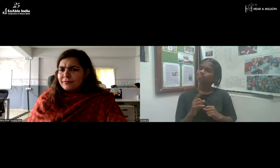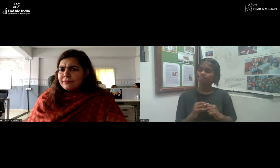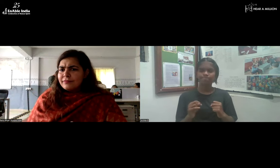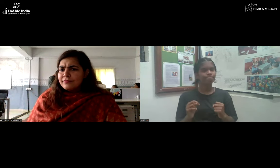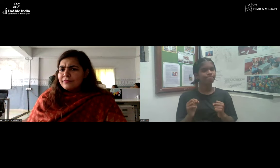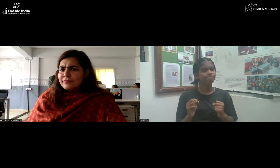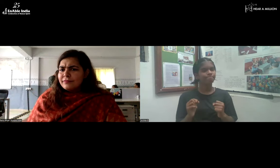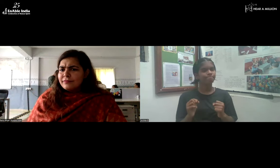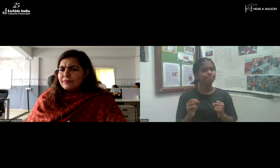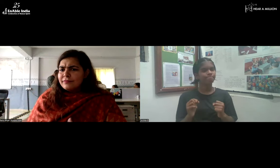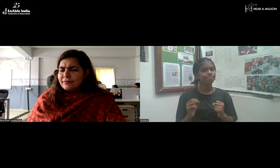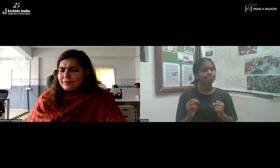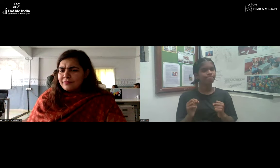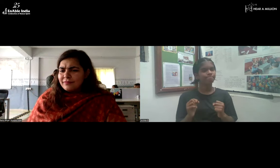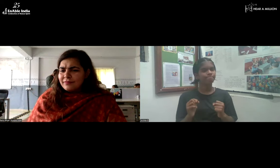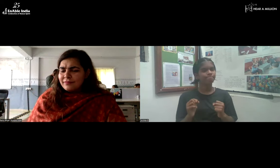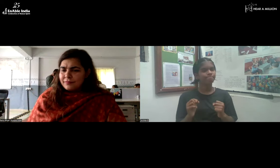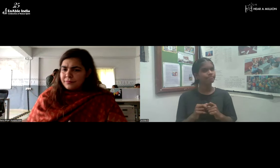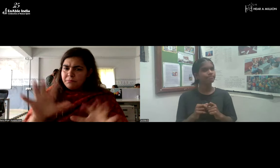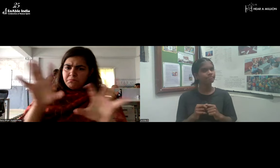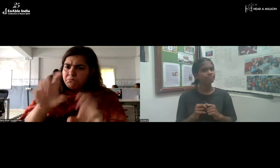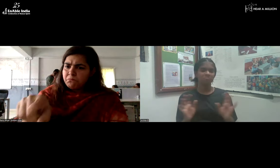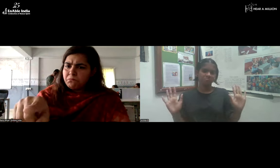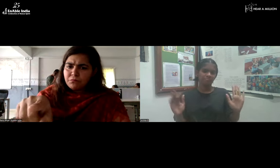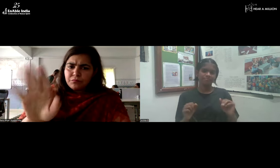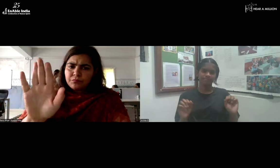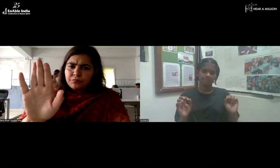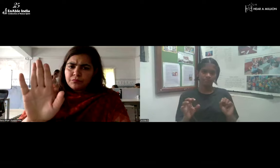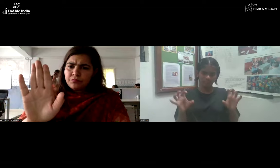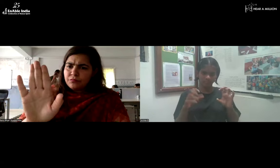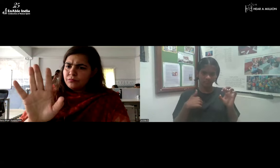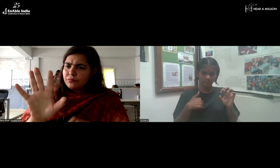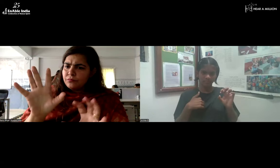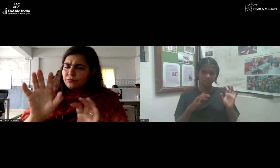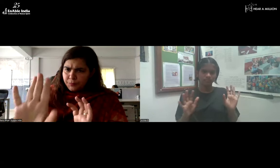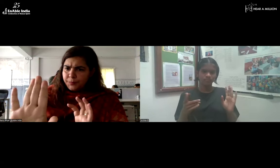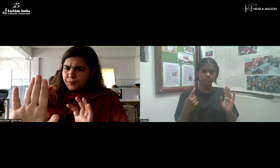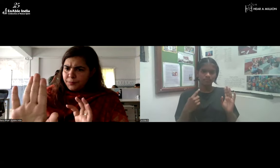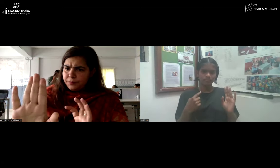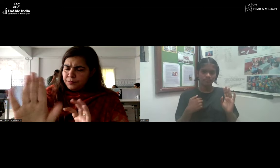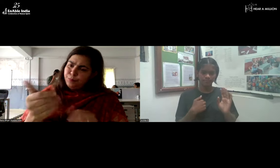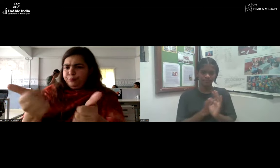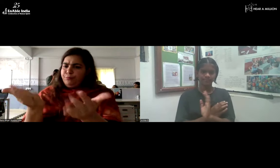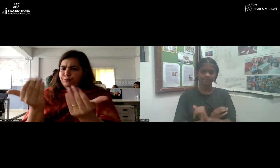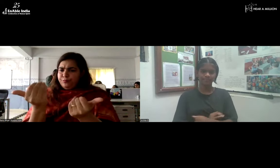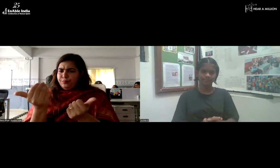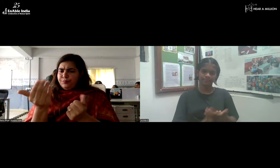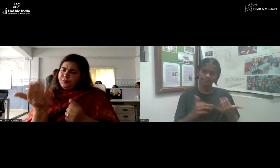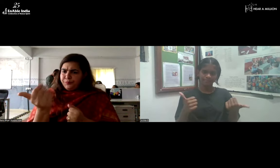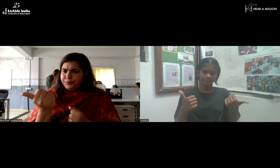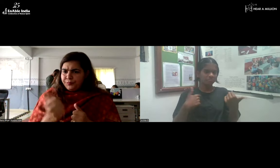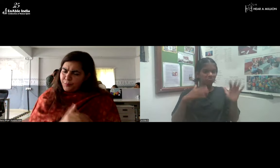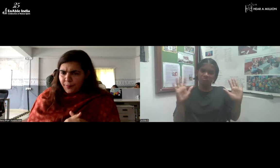and to know more about the world. So yes, what about hearing role models? No, I don't have any hearing role models. So Manan and Rajesh ji, these two are my role